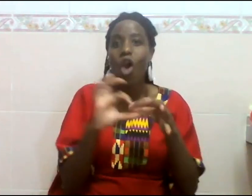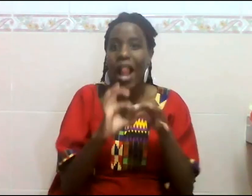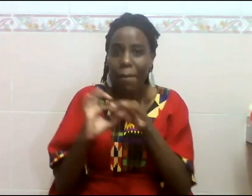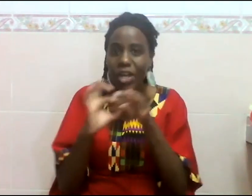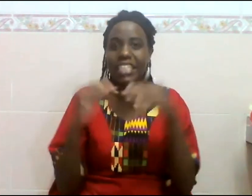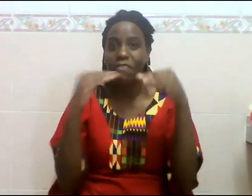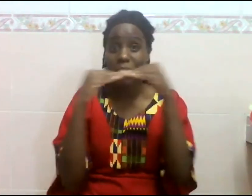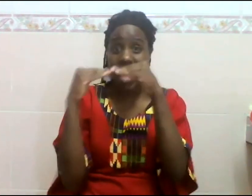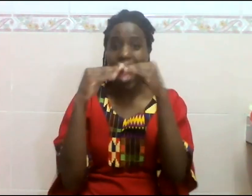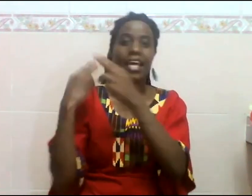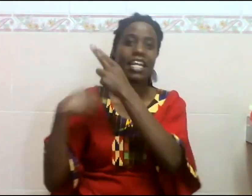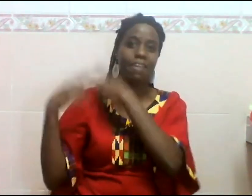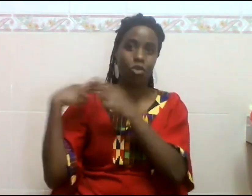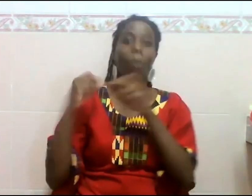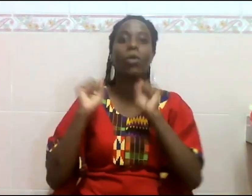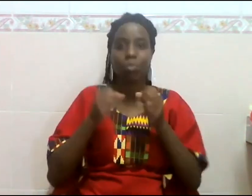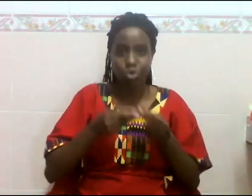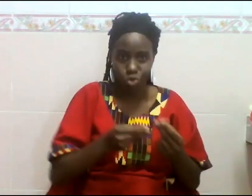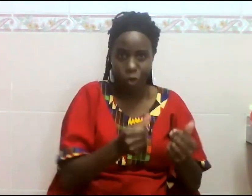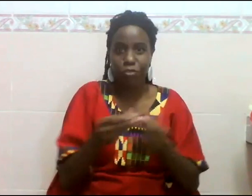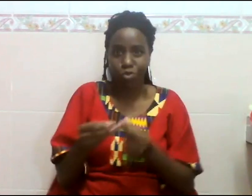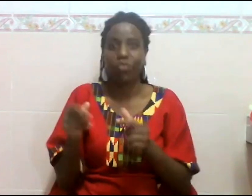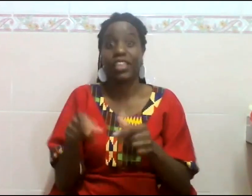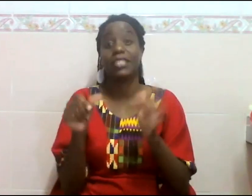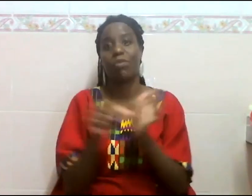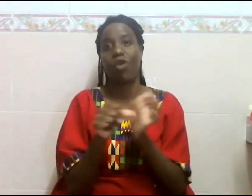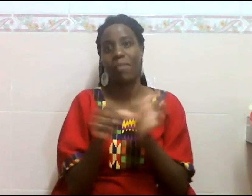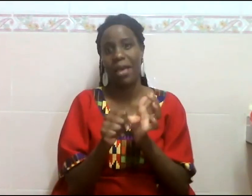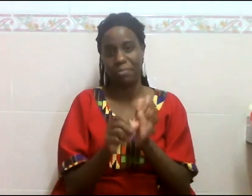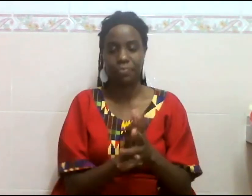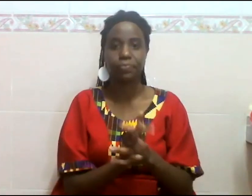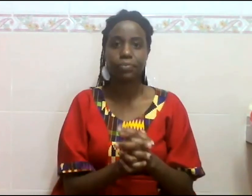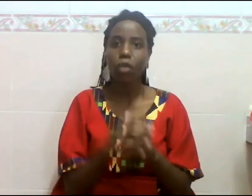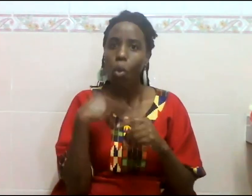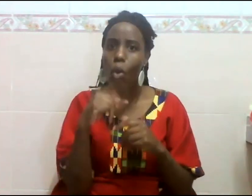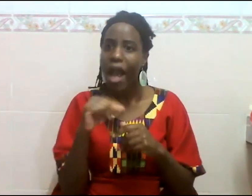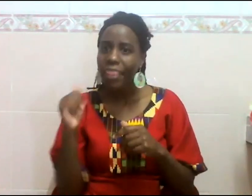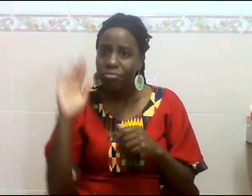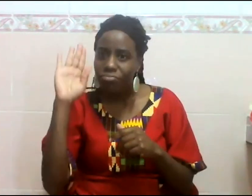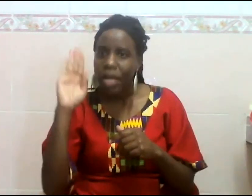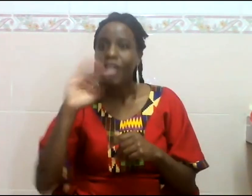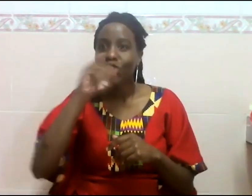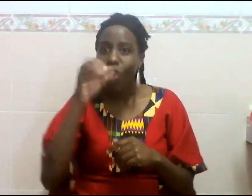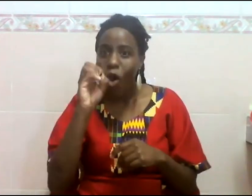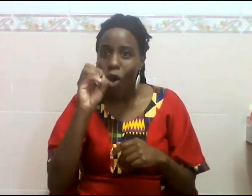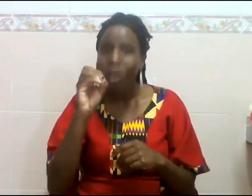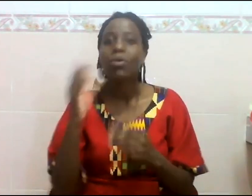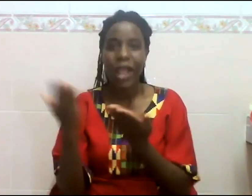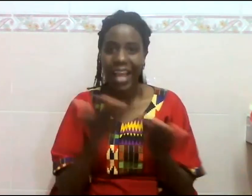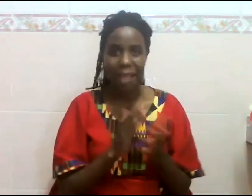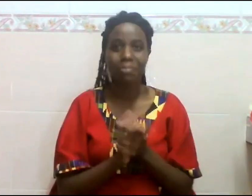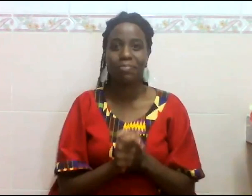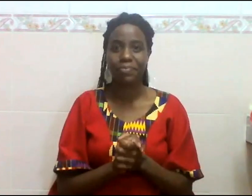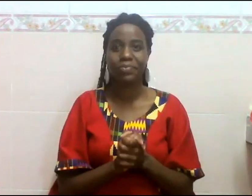things. There's someone else. Joe, you have your hand up. Yes, Aurelia, thank you. I just wanted to also add